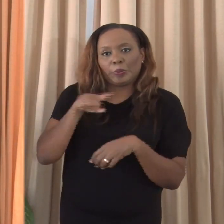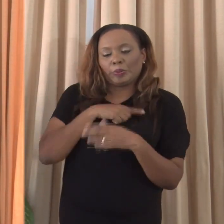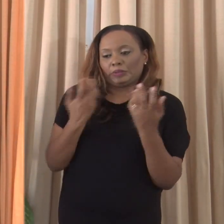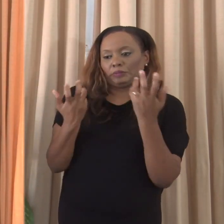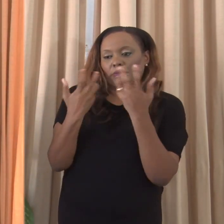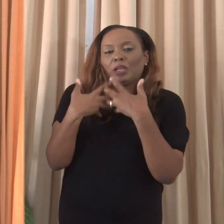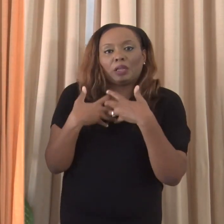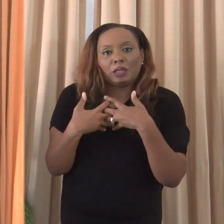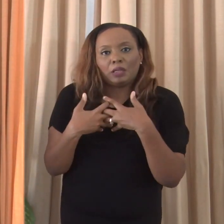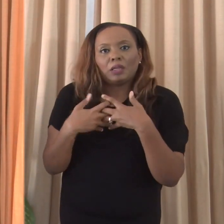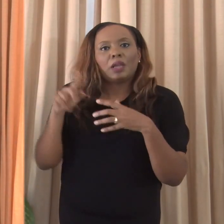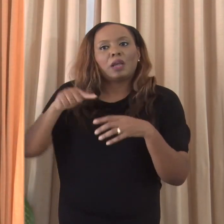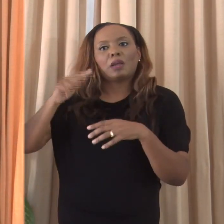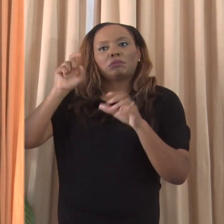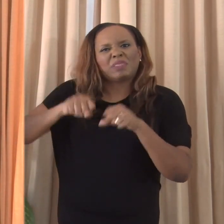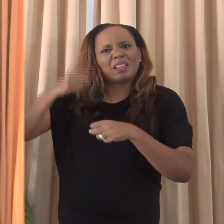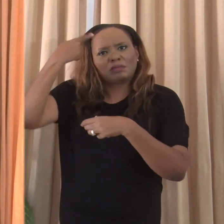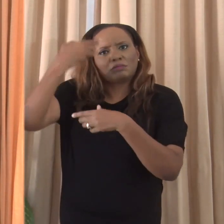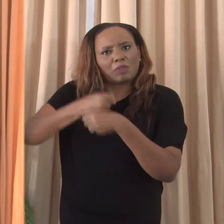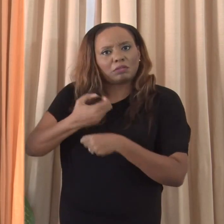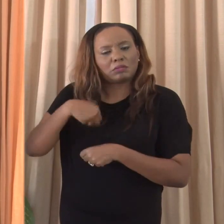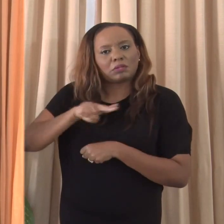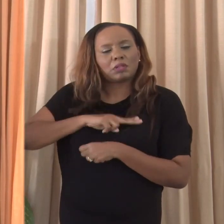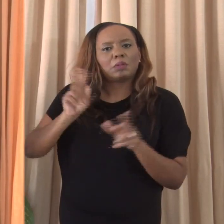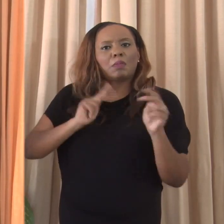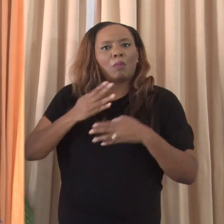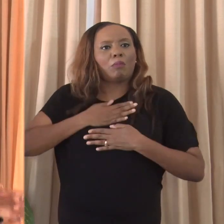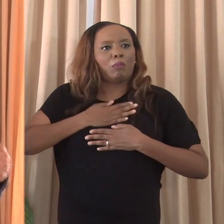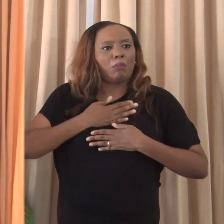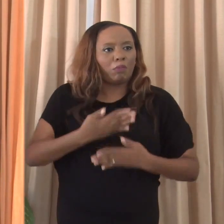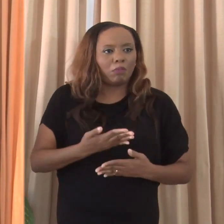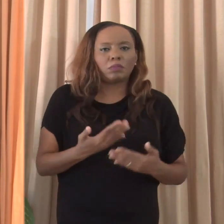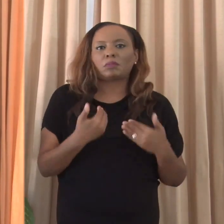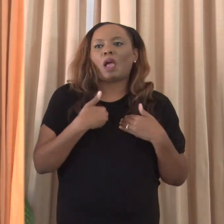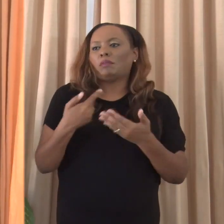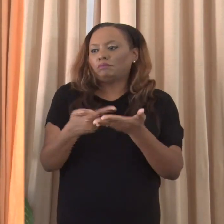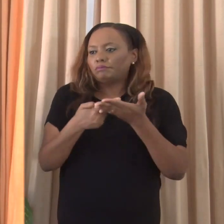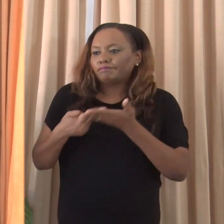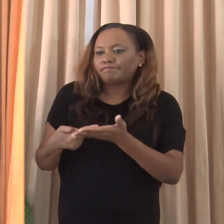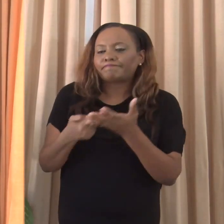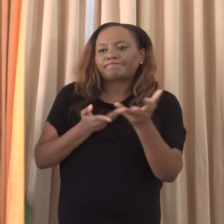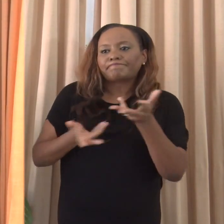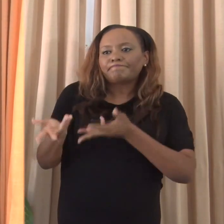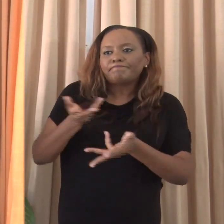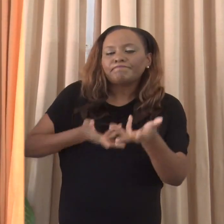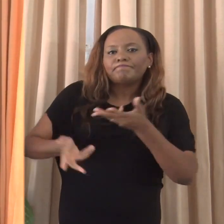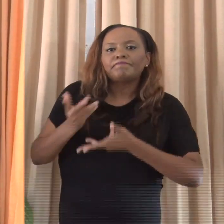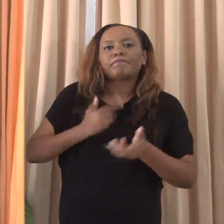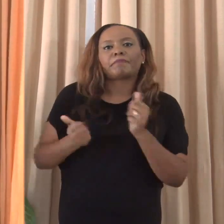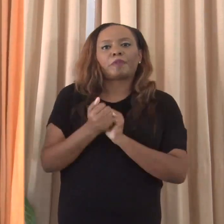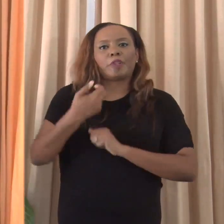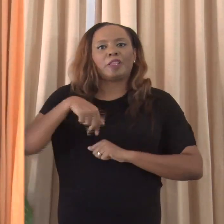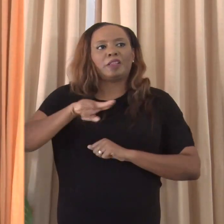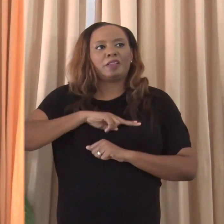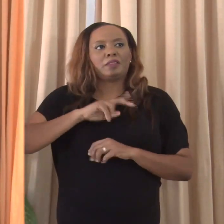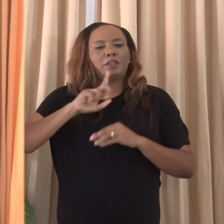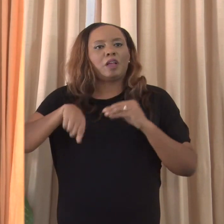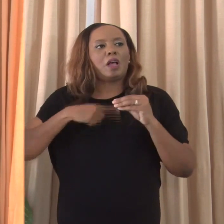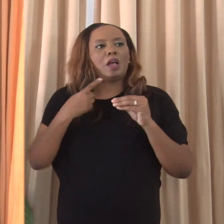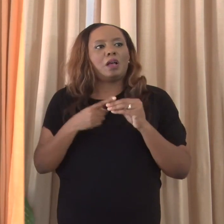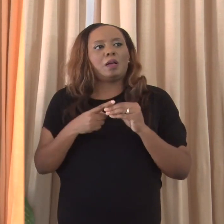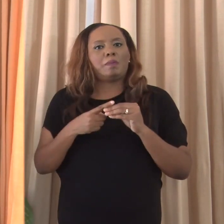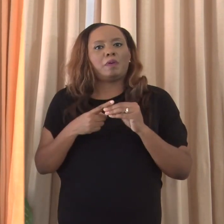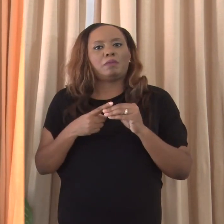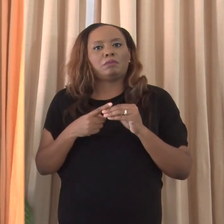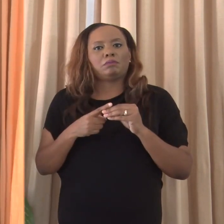and have begun to express their willingness to have discussions on expanding the type of relationship